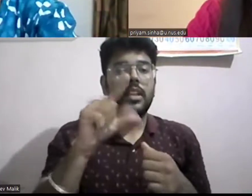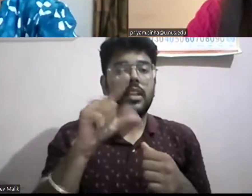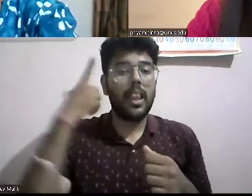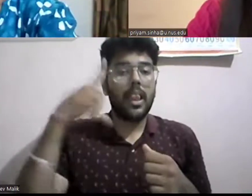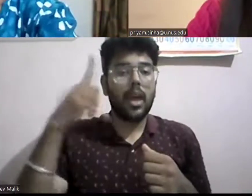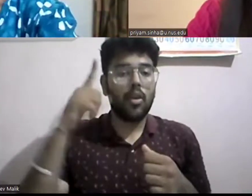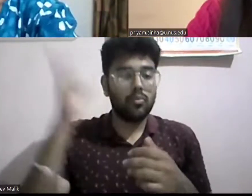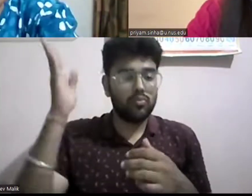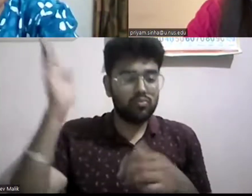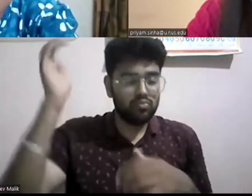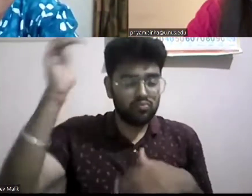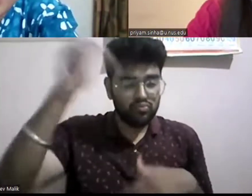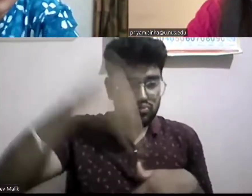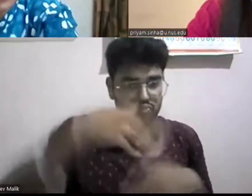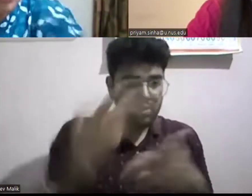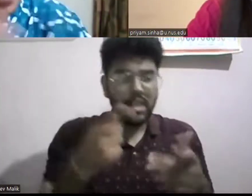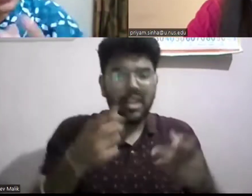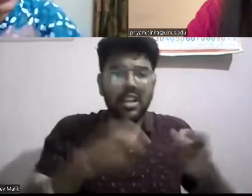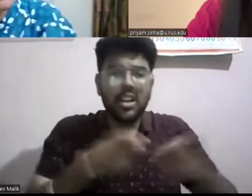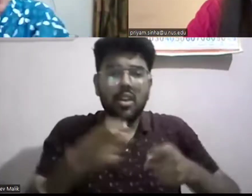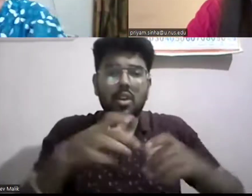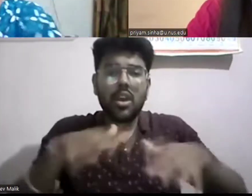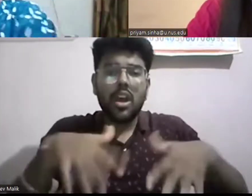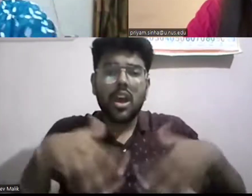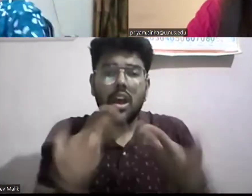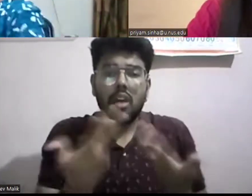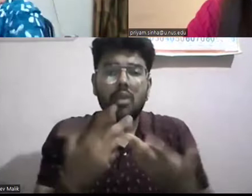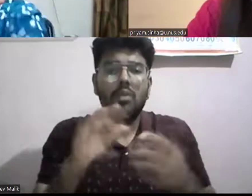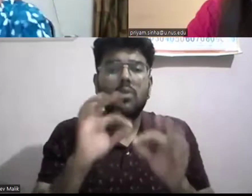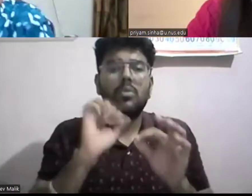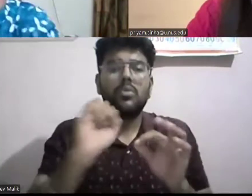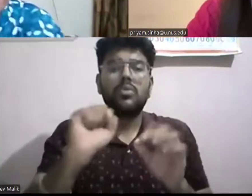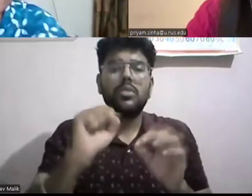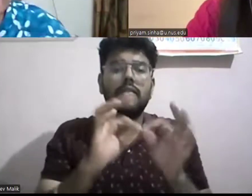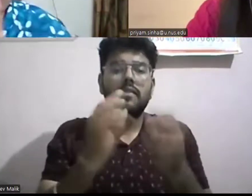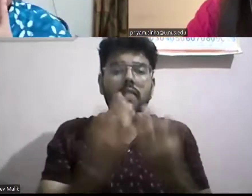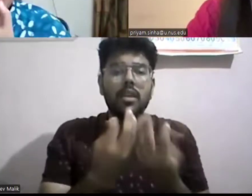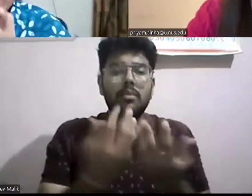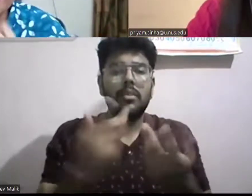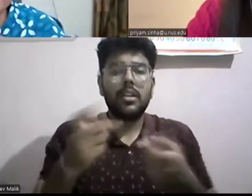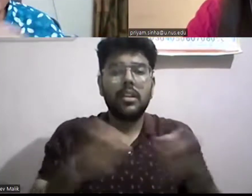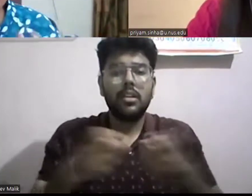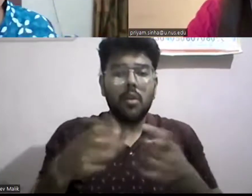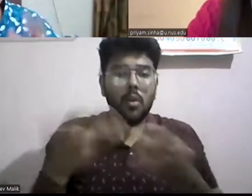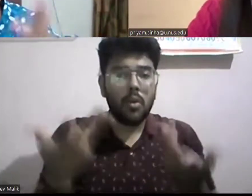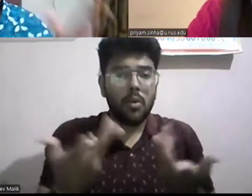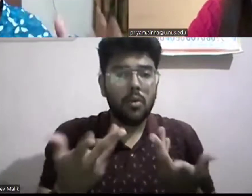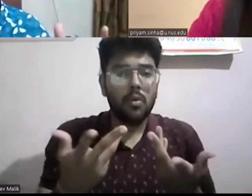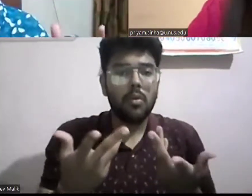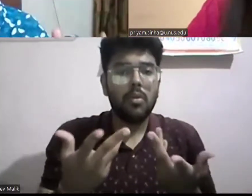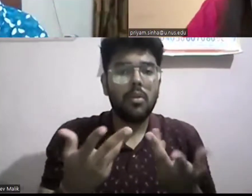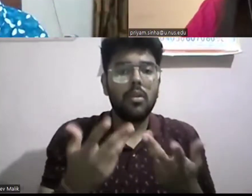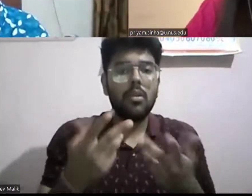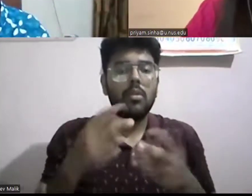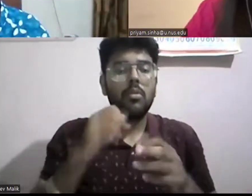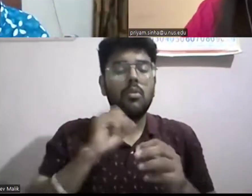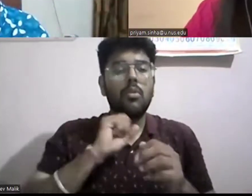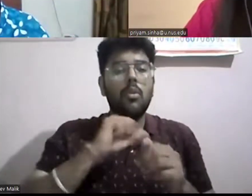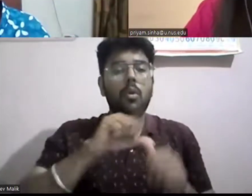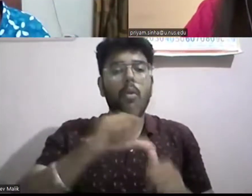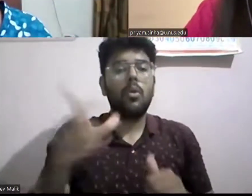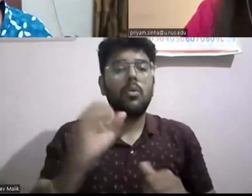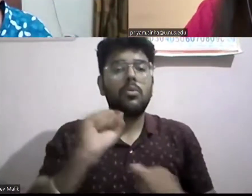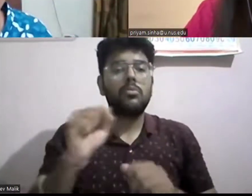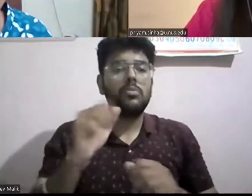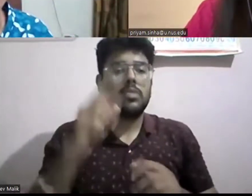how, she is controlled by her family. It's a patriarchal family, and all her decisions are being taken by